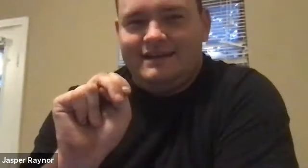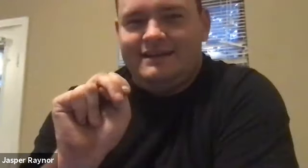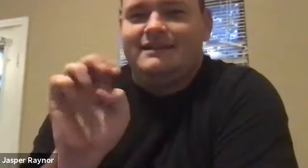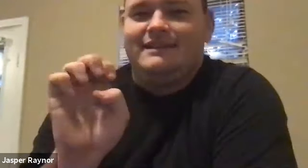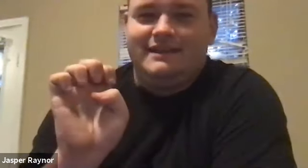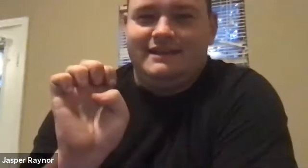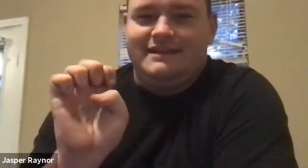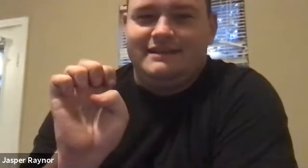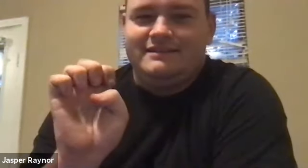F-I-N-E.